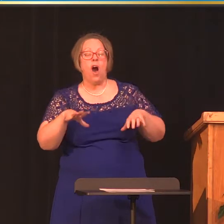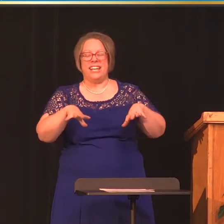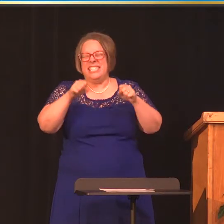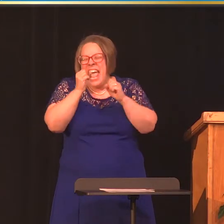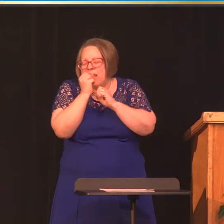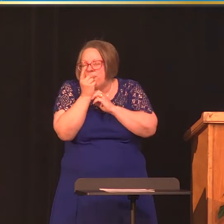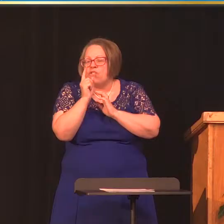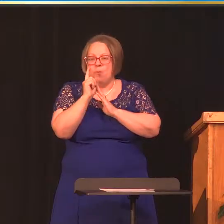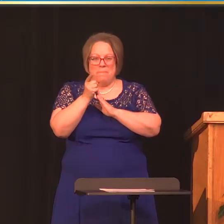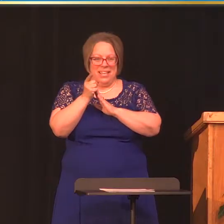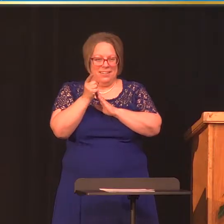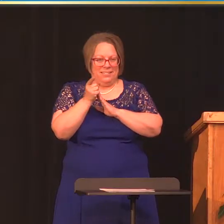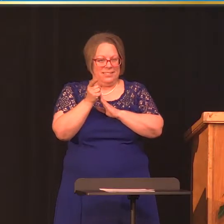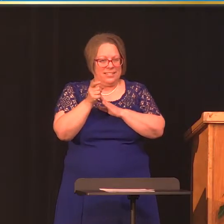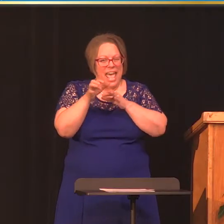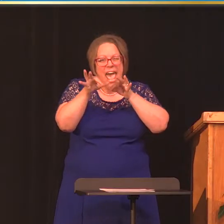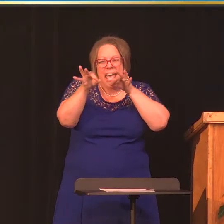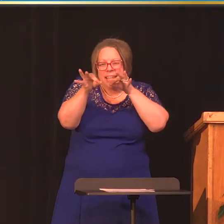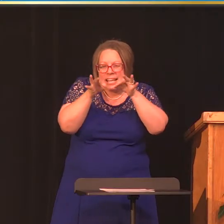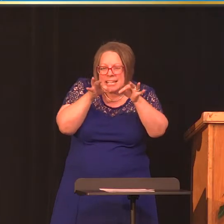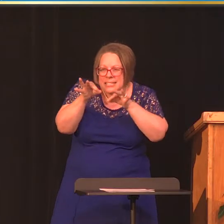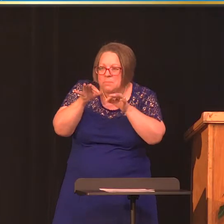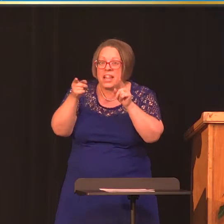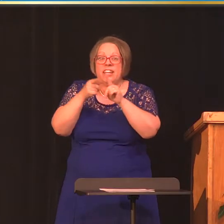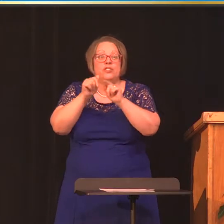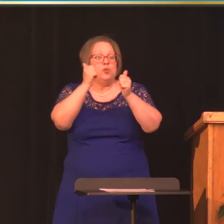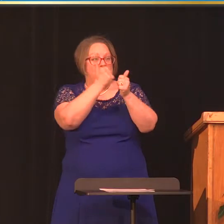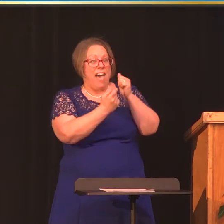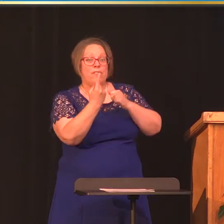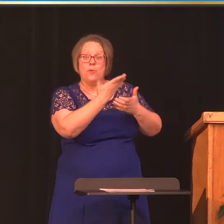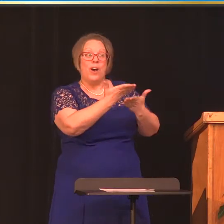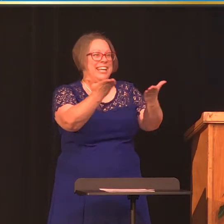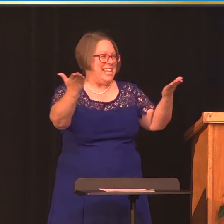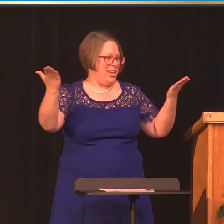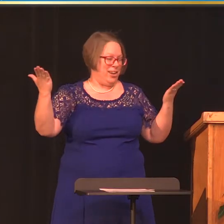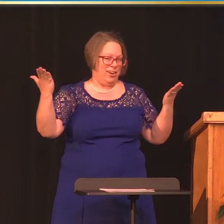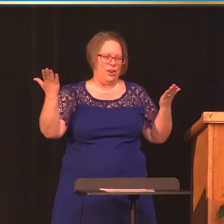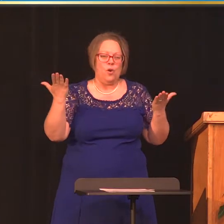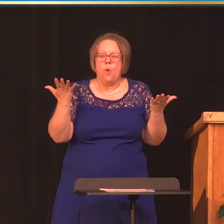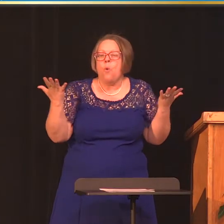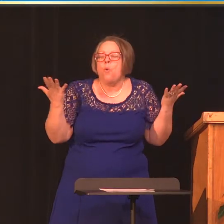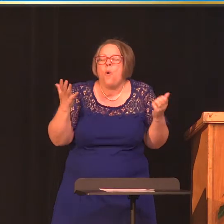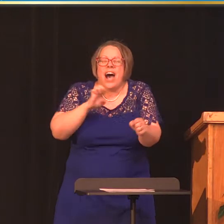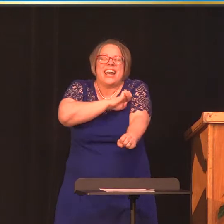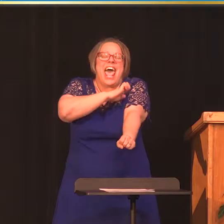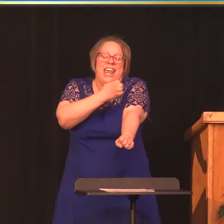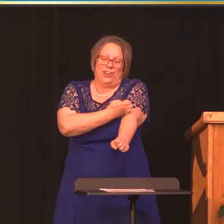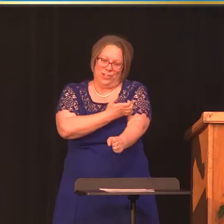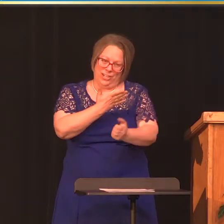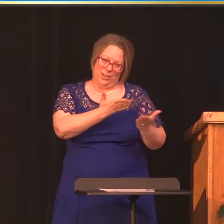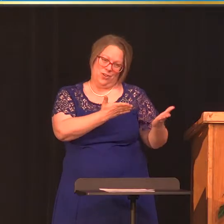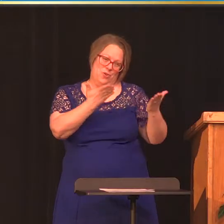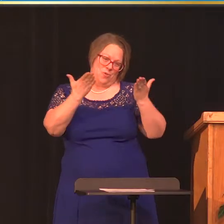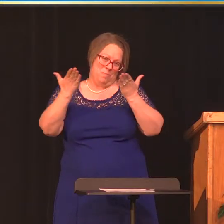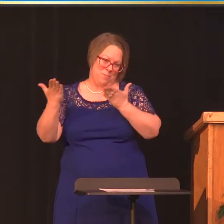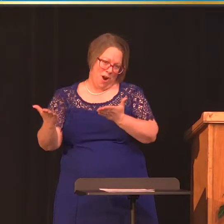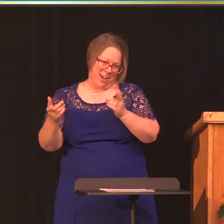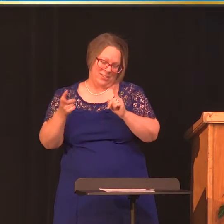And today, I want to take just a few minutes to explain to everyone else here what energy